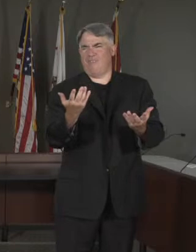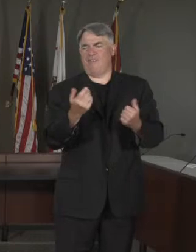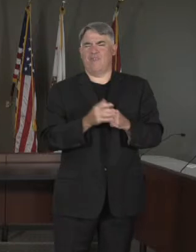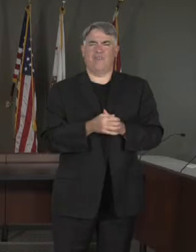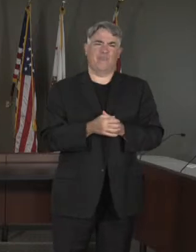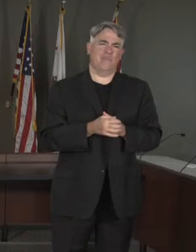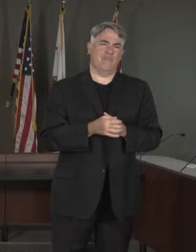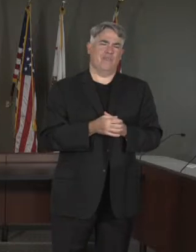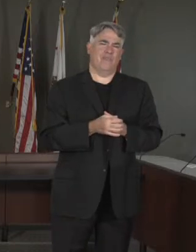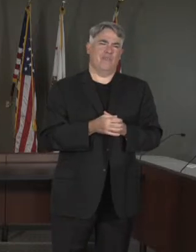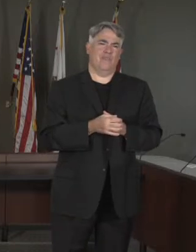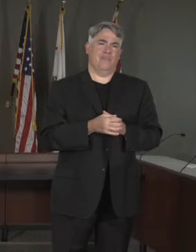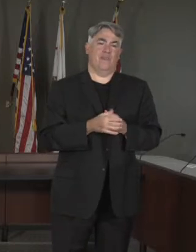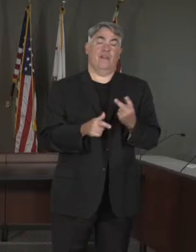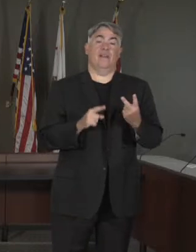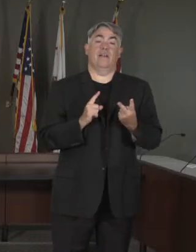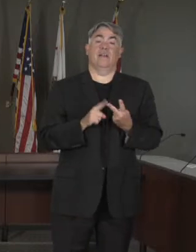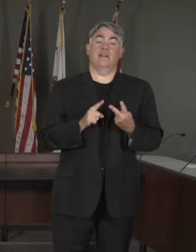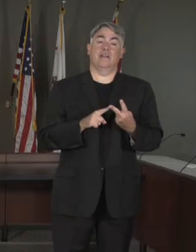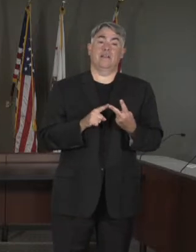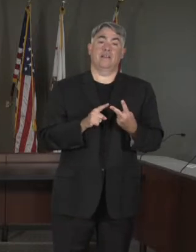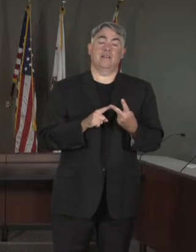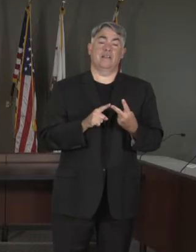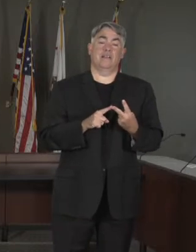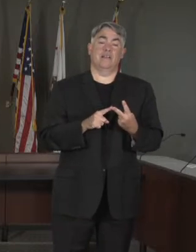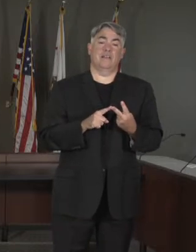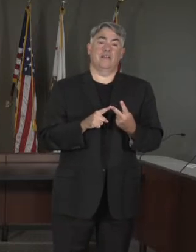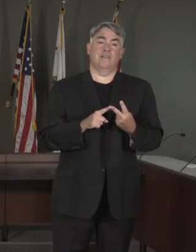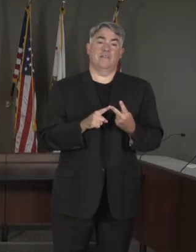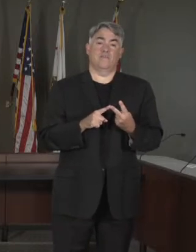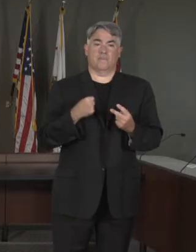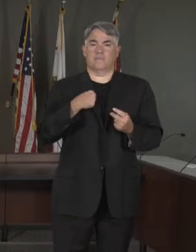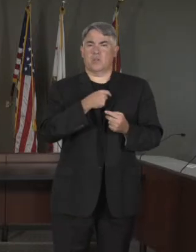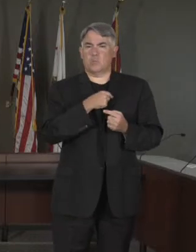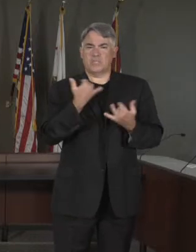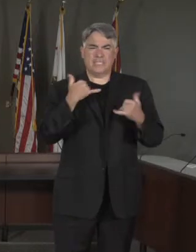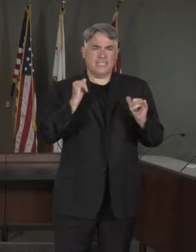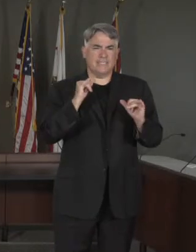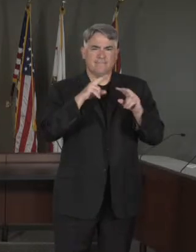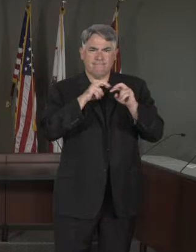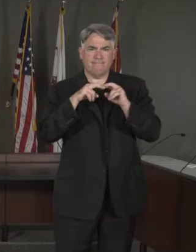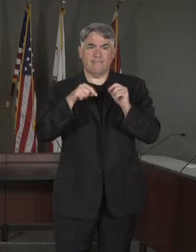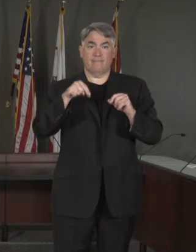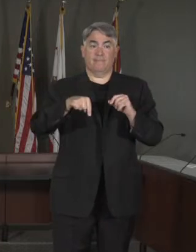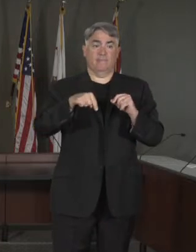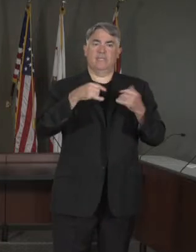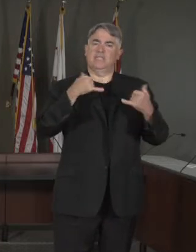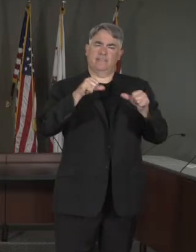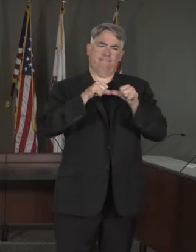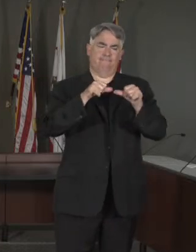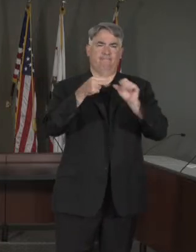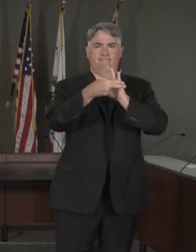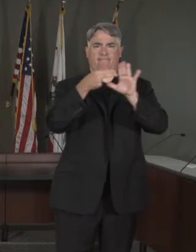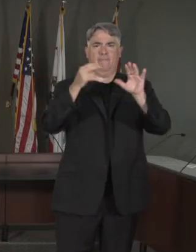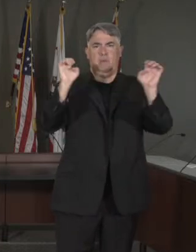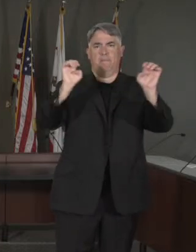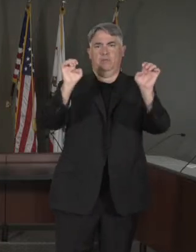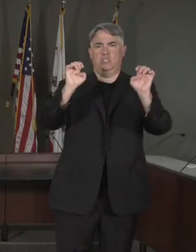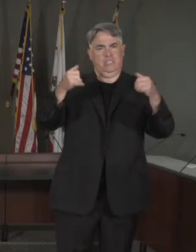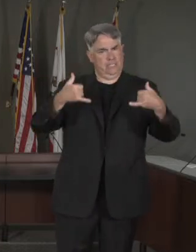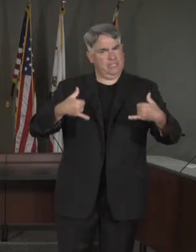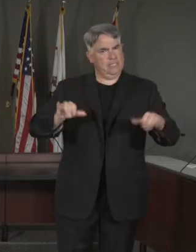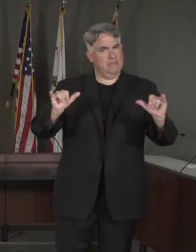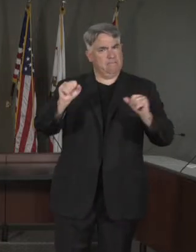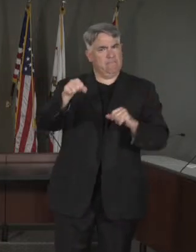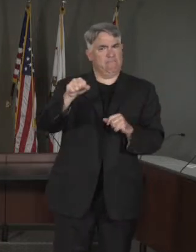other reasons to continue the declaration. And that can continue without